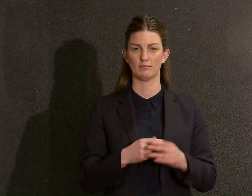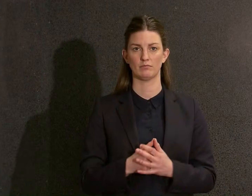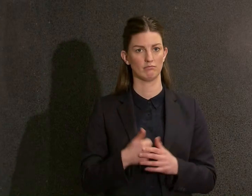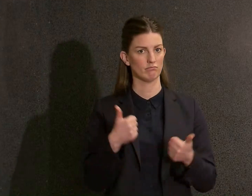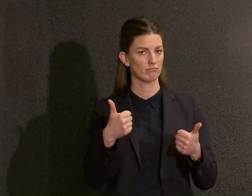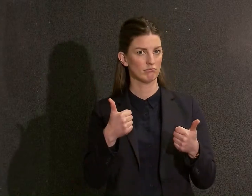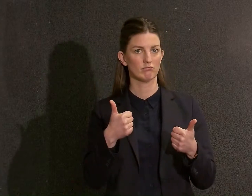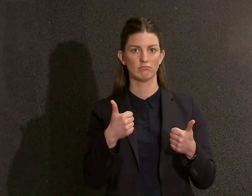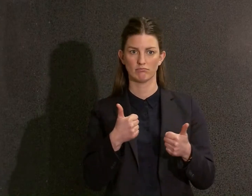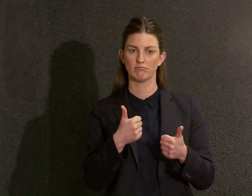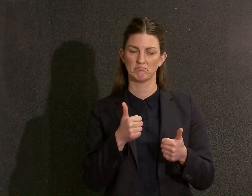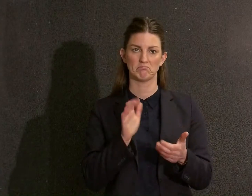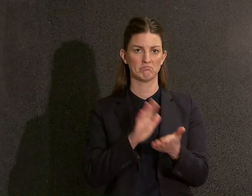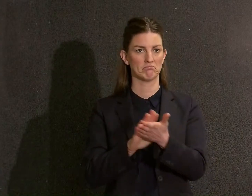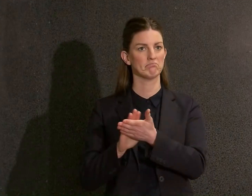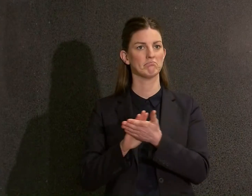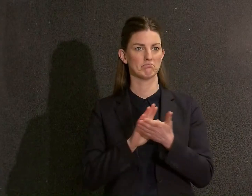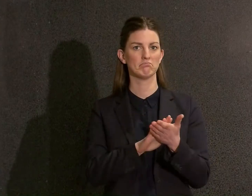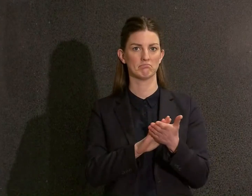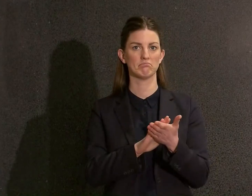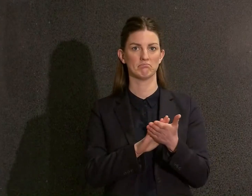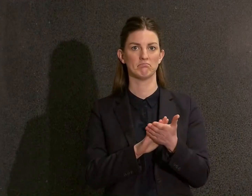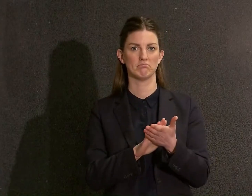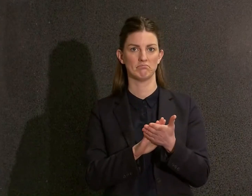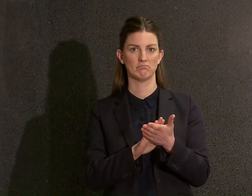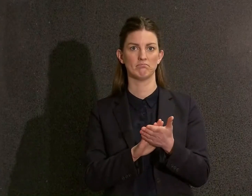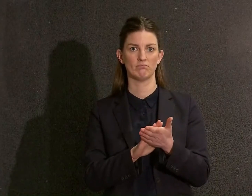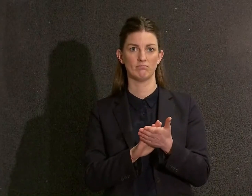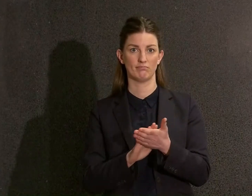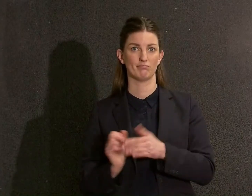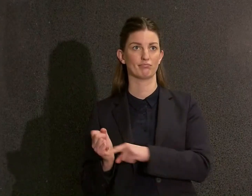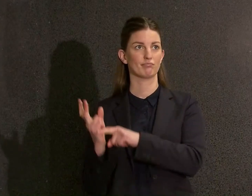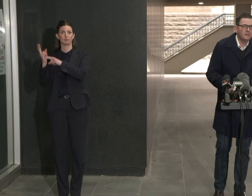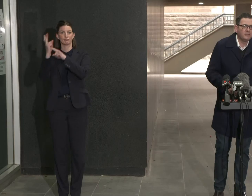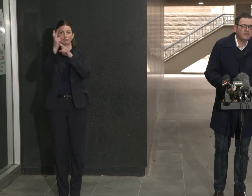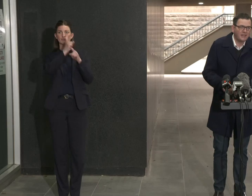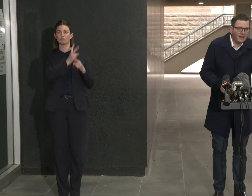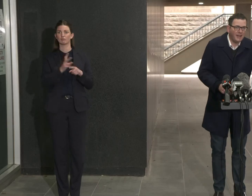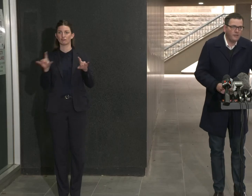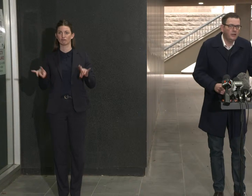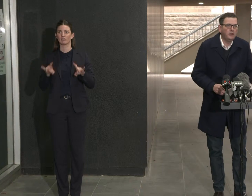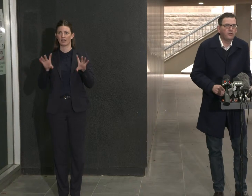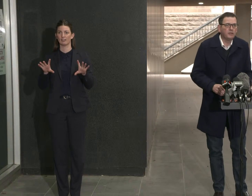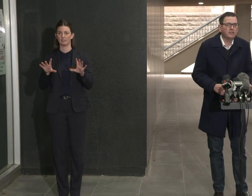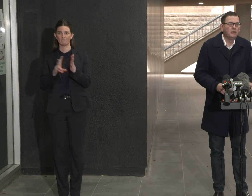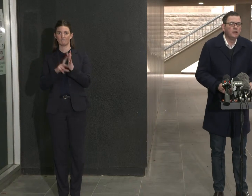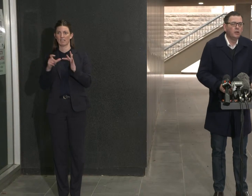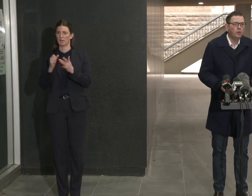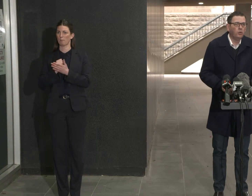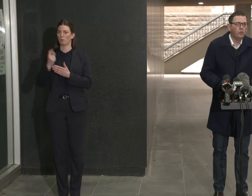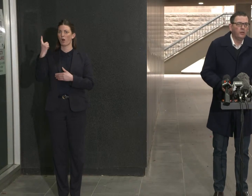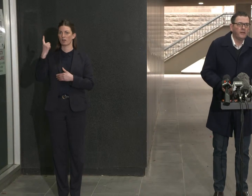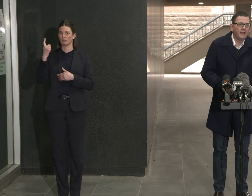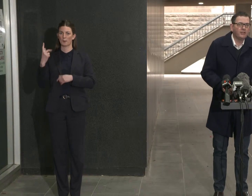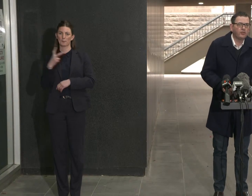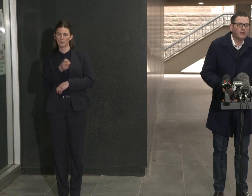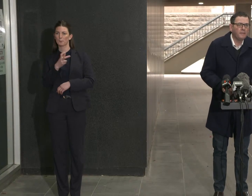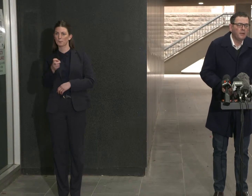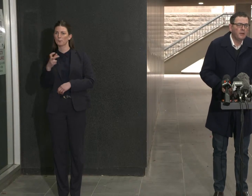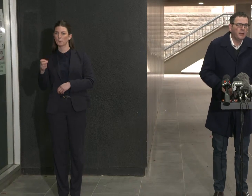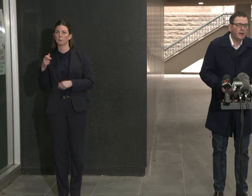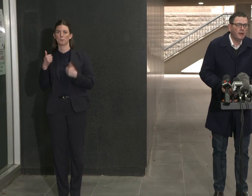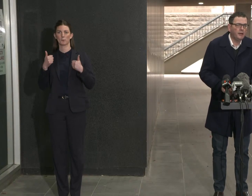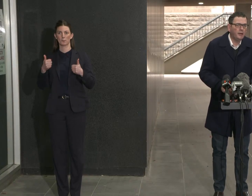very significant effort, and I think that sees us at the top of the table, if you like, in terms of state effort across all the